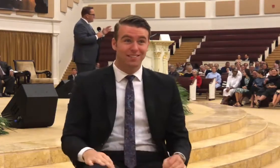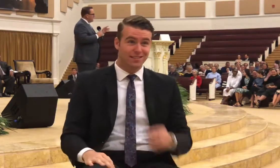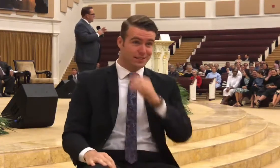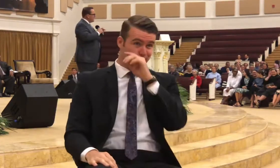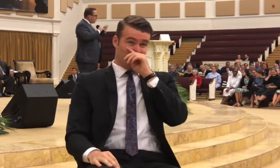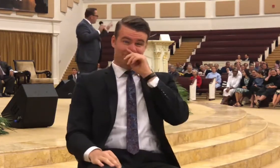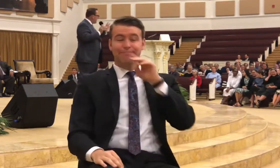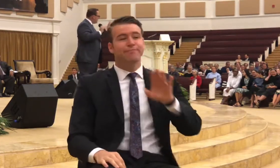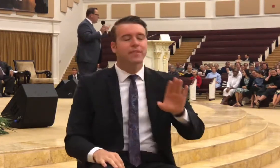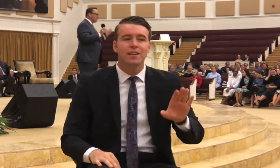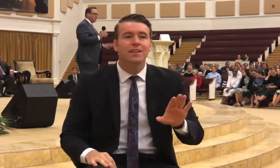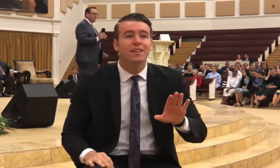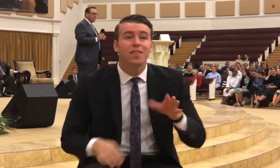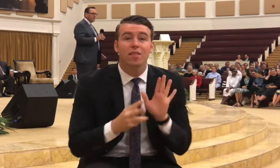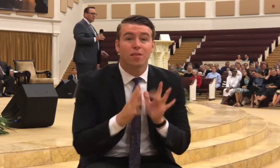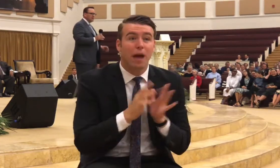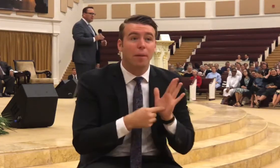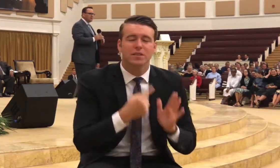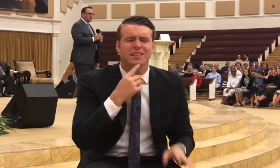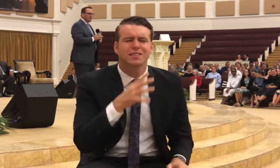He said, quit.